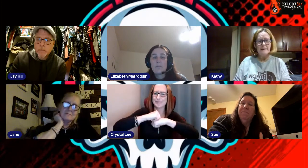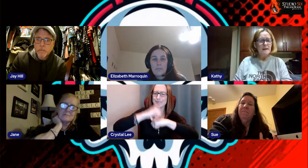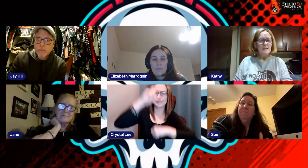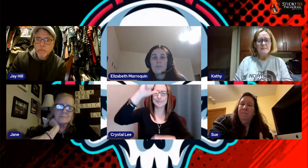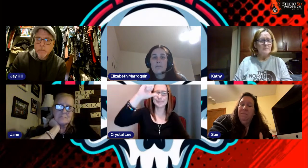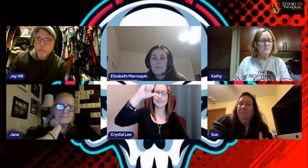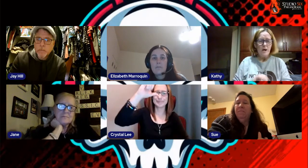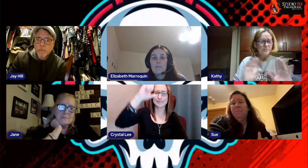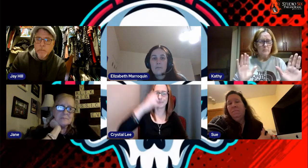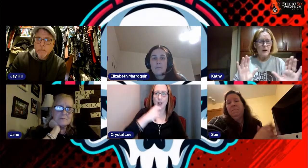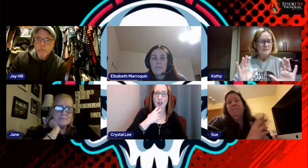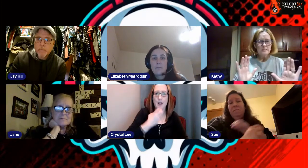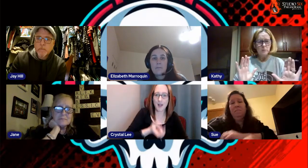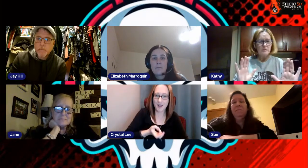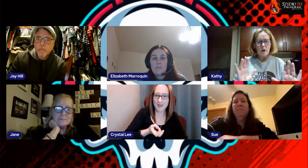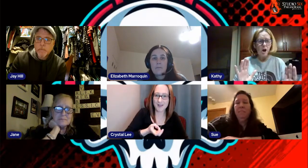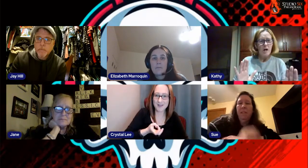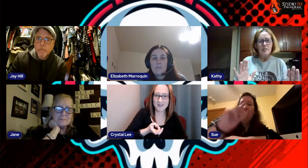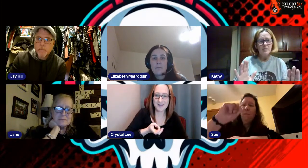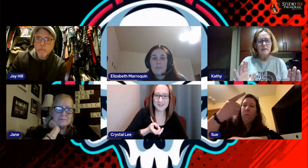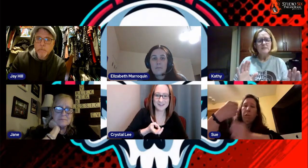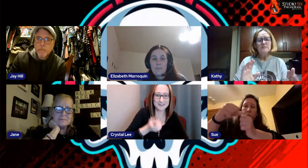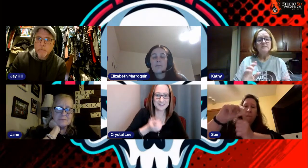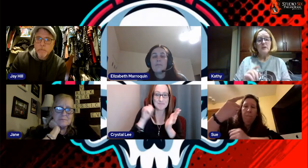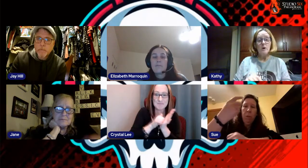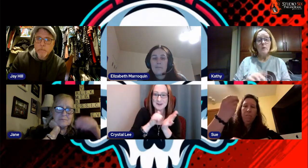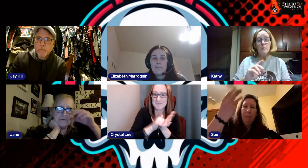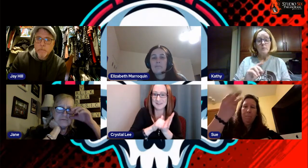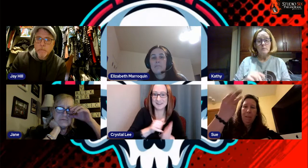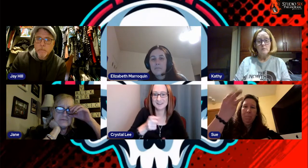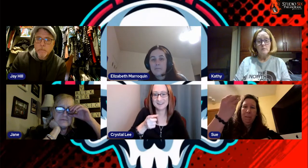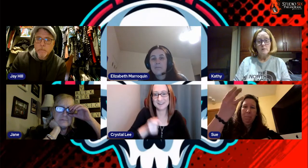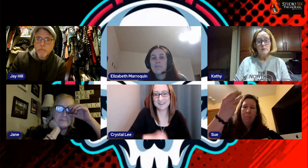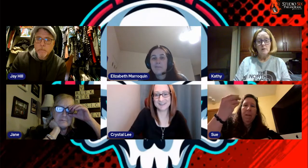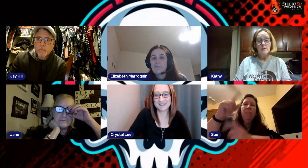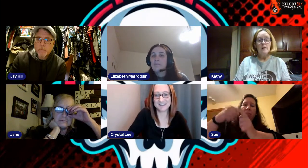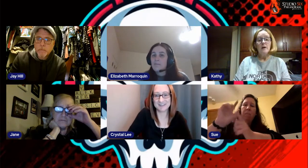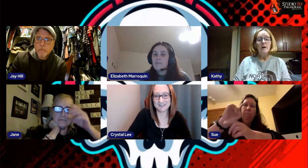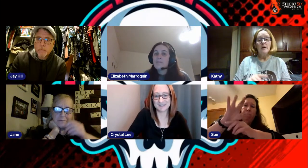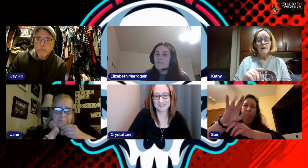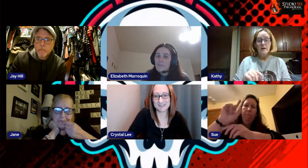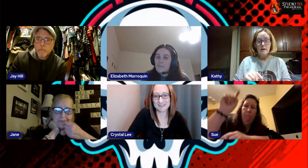bed. The wall didn't move at all. So